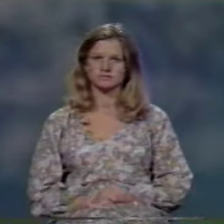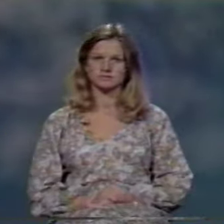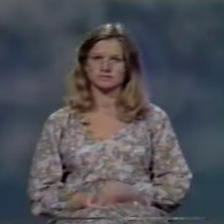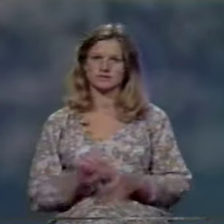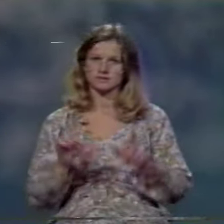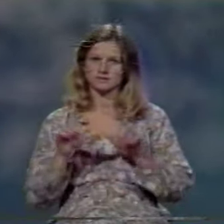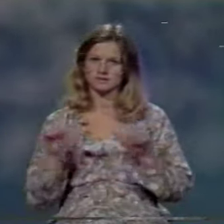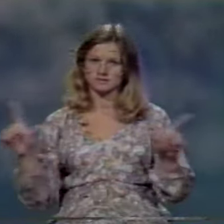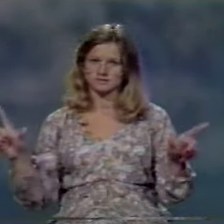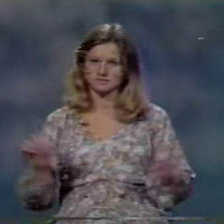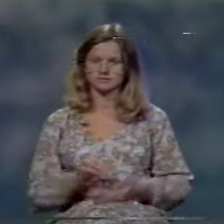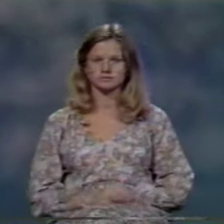Language.